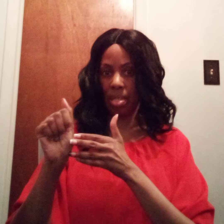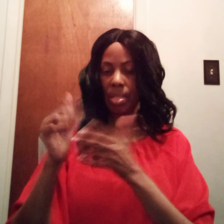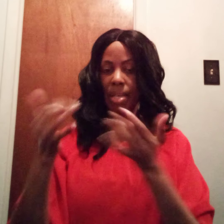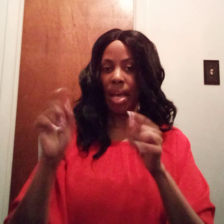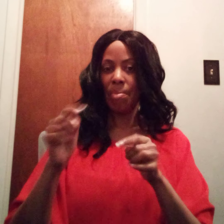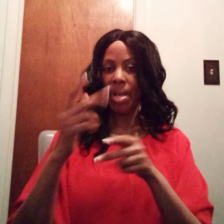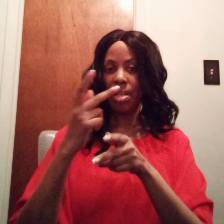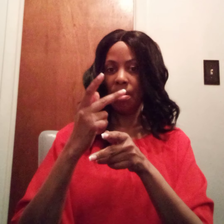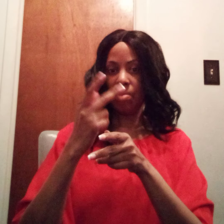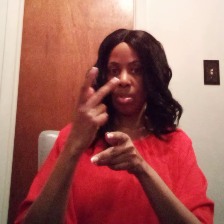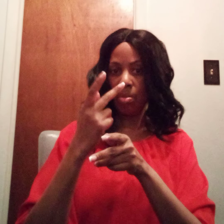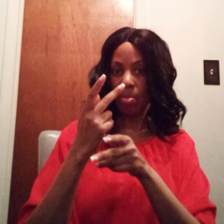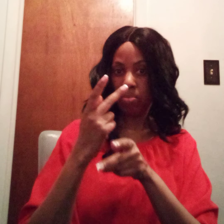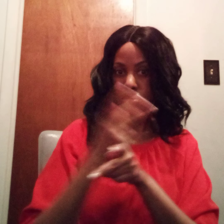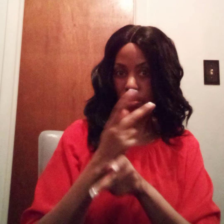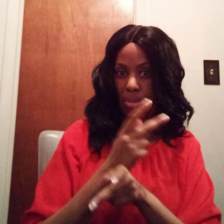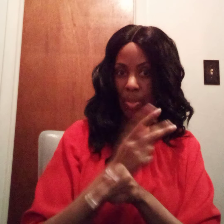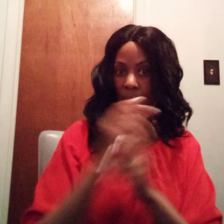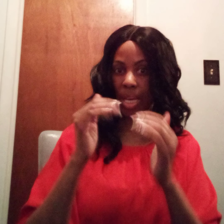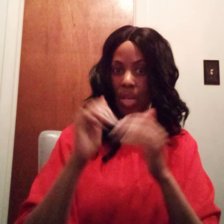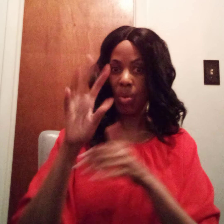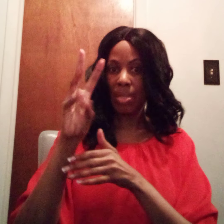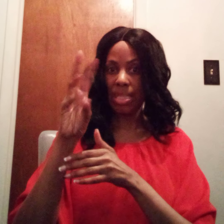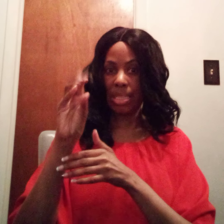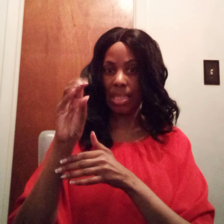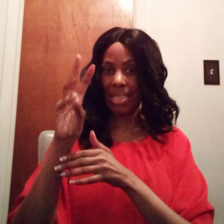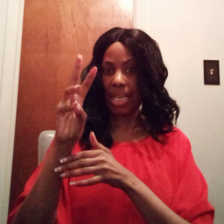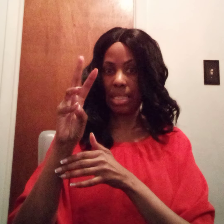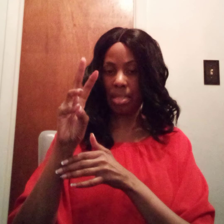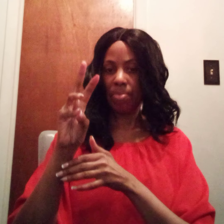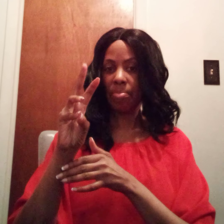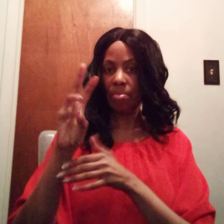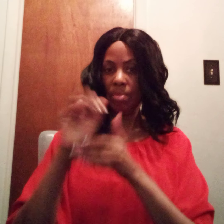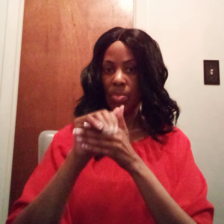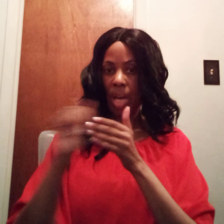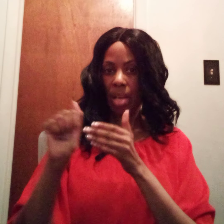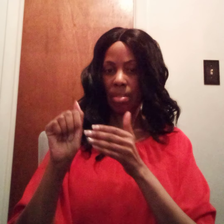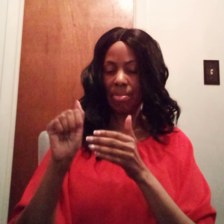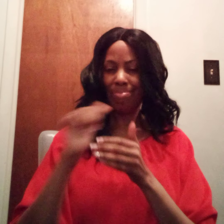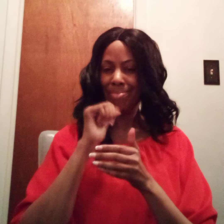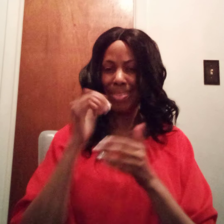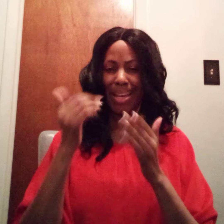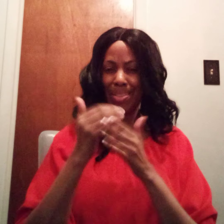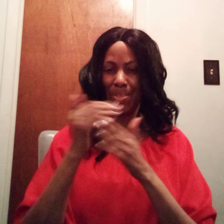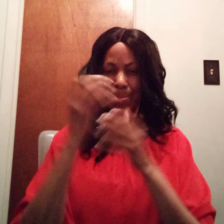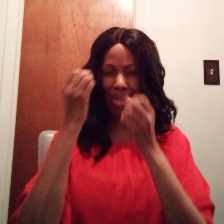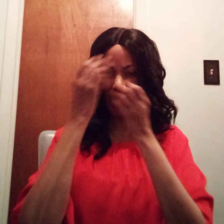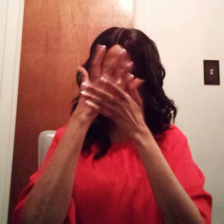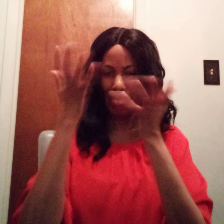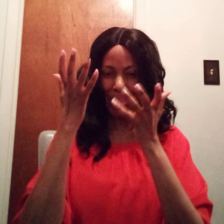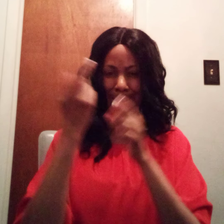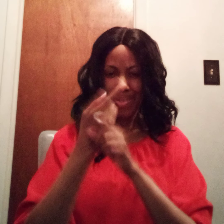you would get $6. So nothing new over there. But what if I want to generalize it a little bit? That's the discount on